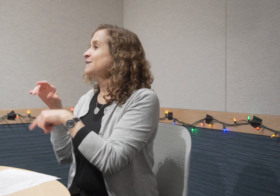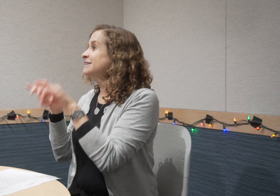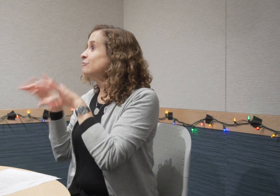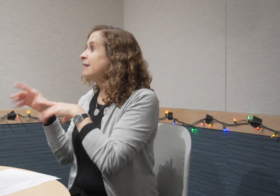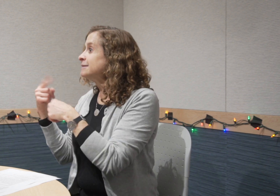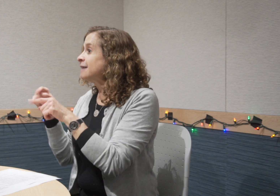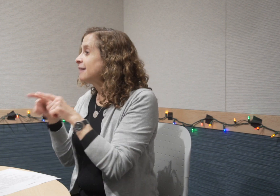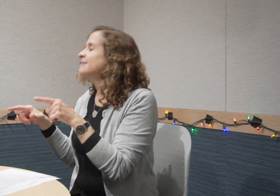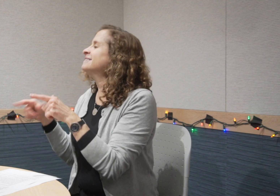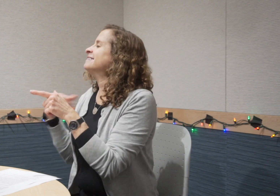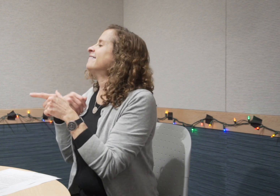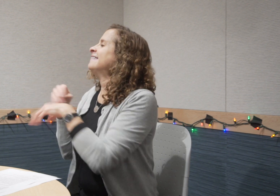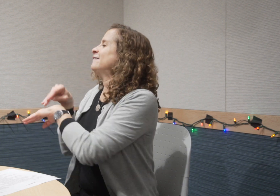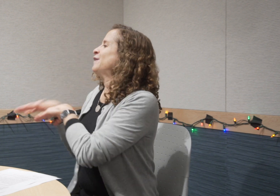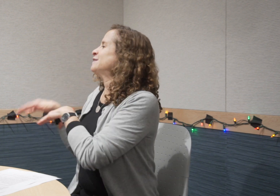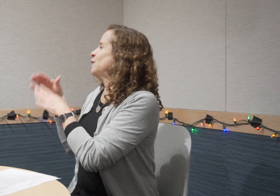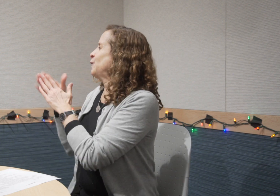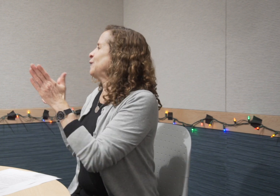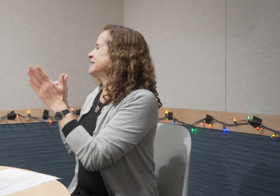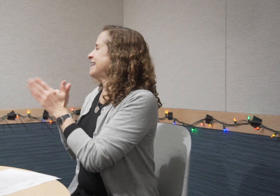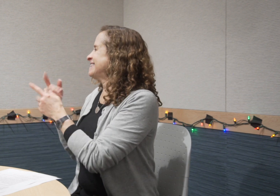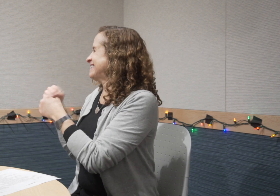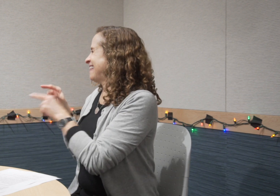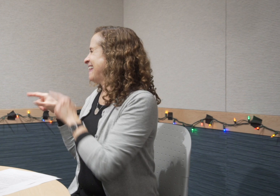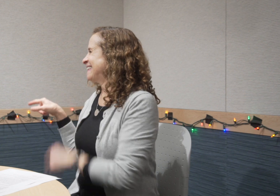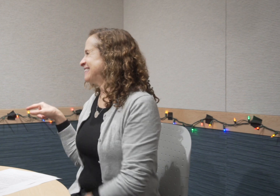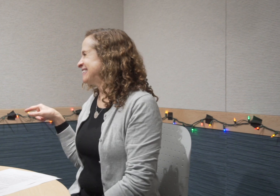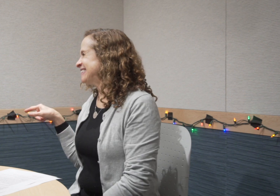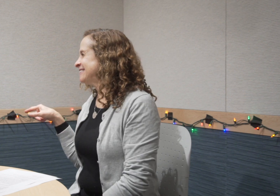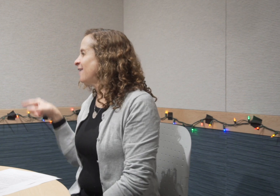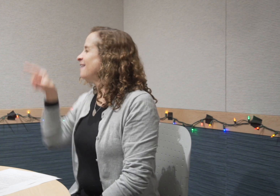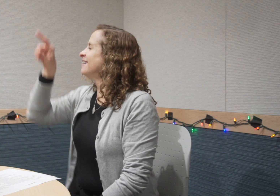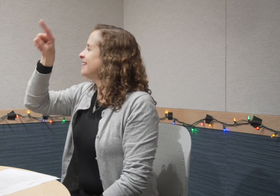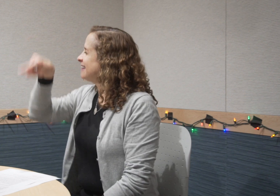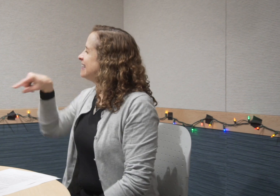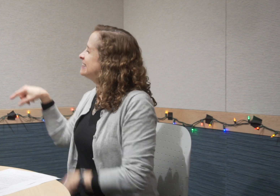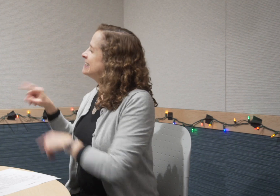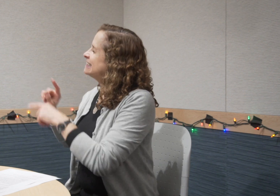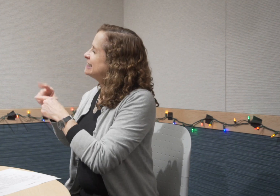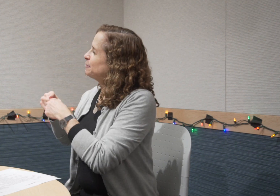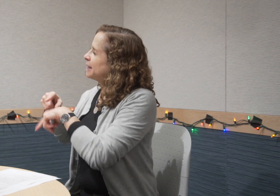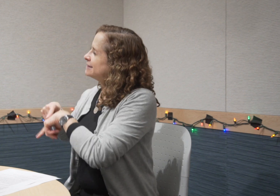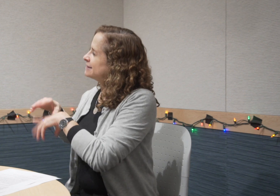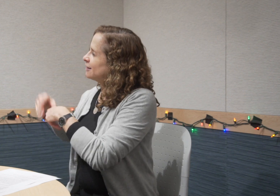of UK influence. So New Zealand Sign Language is influenced by